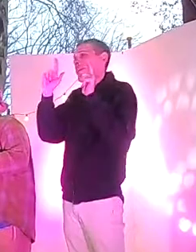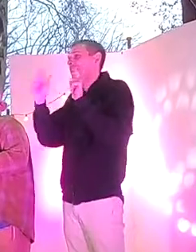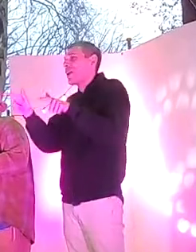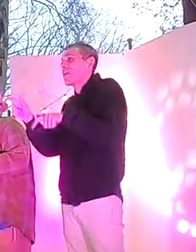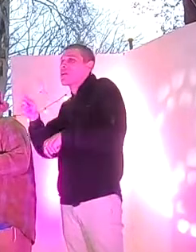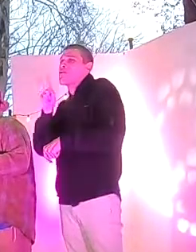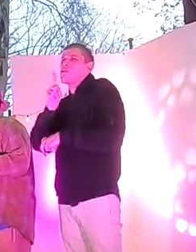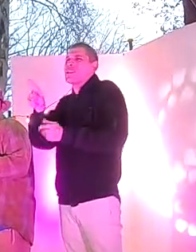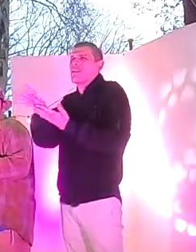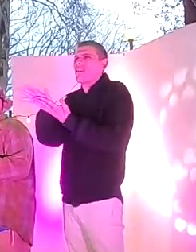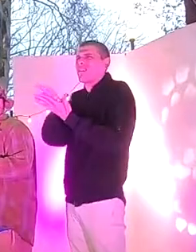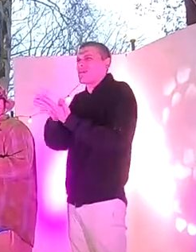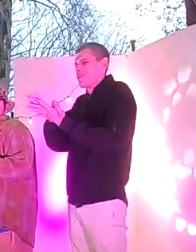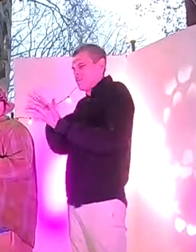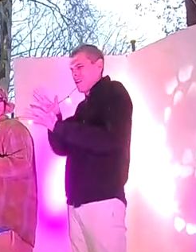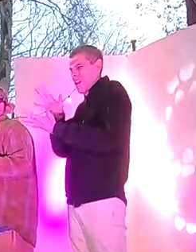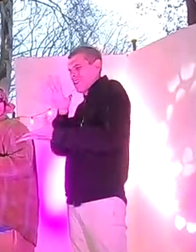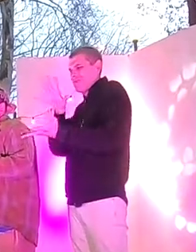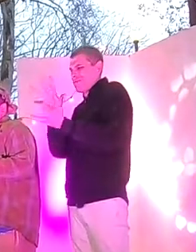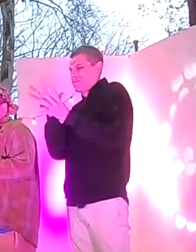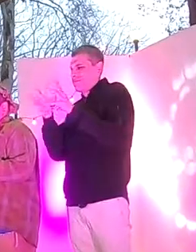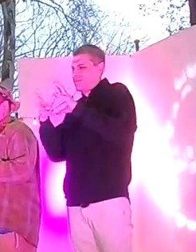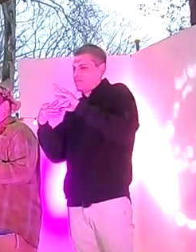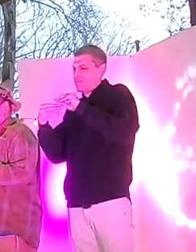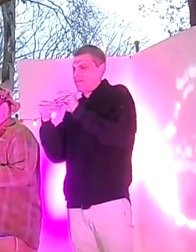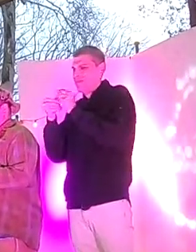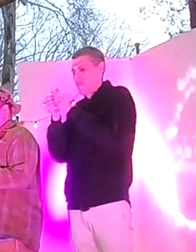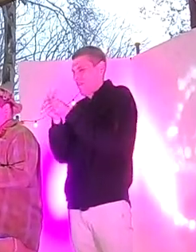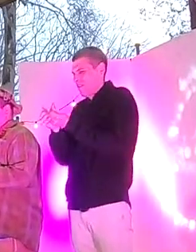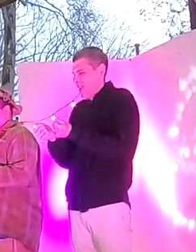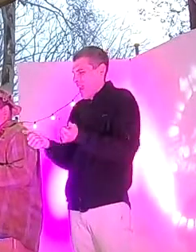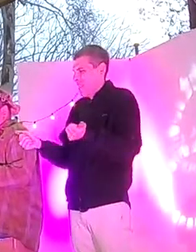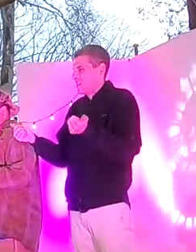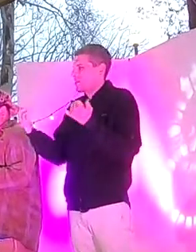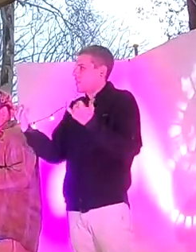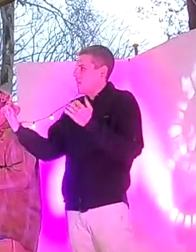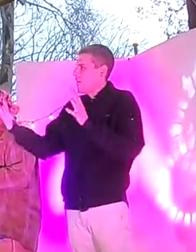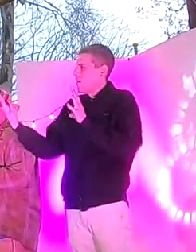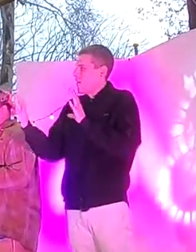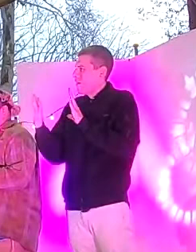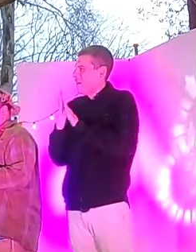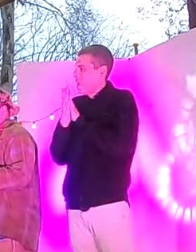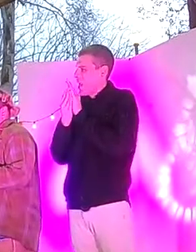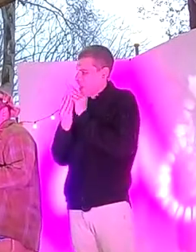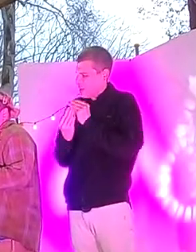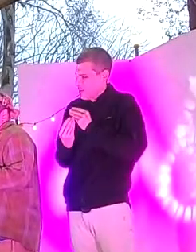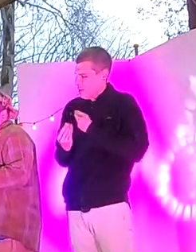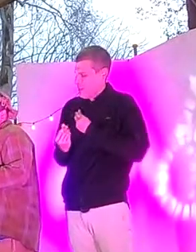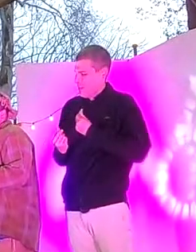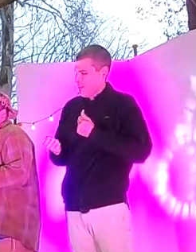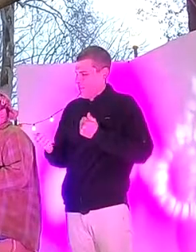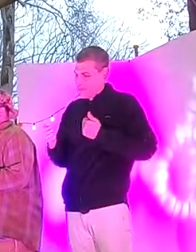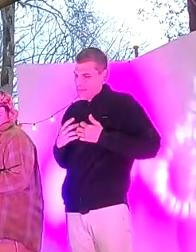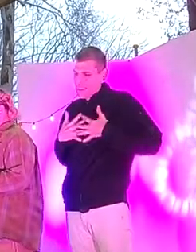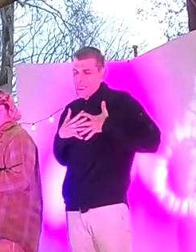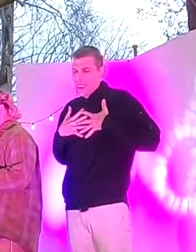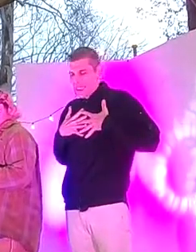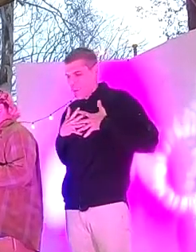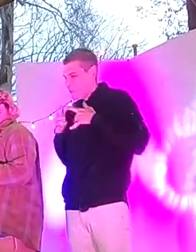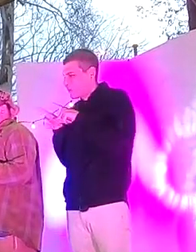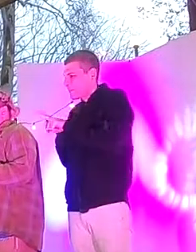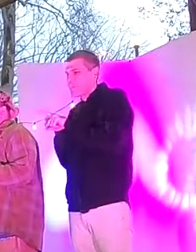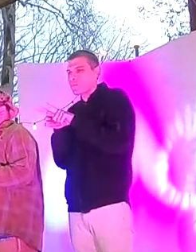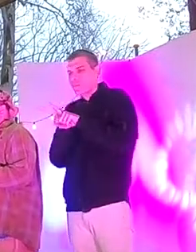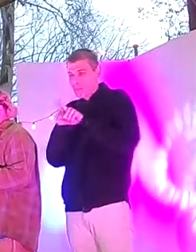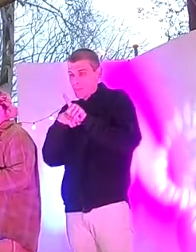and abstract. Fade into me like I do when I take just one too